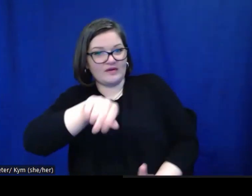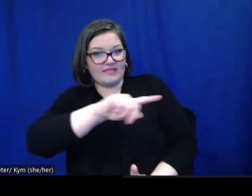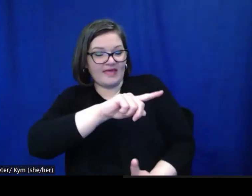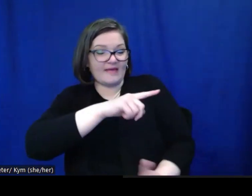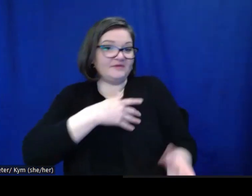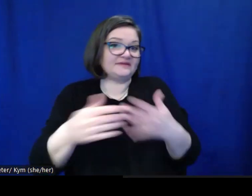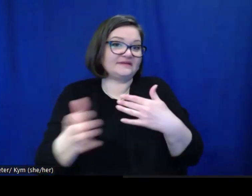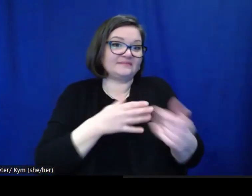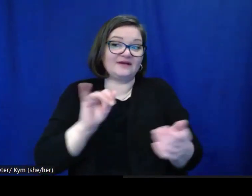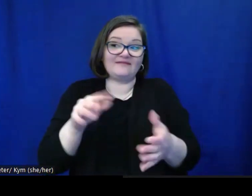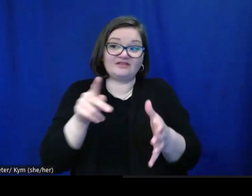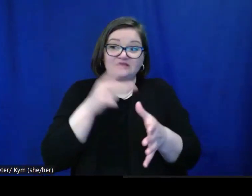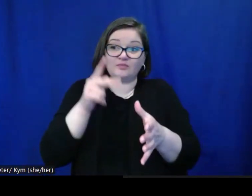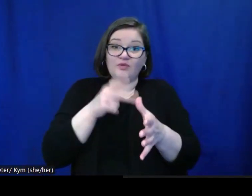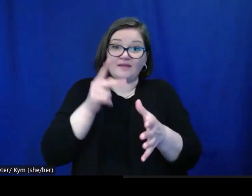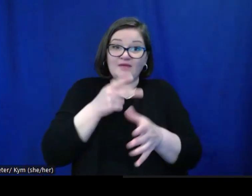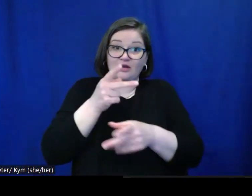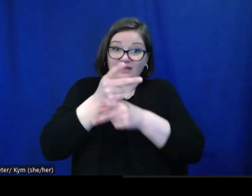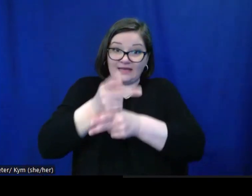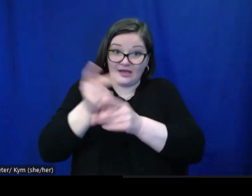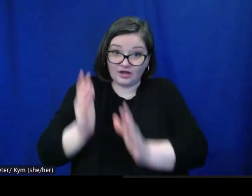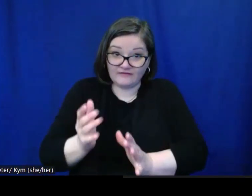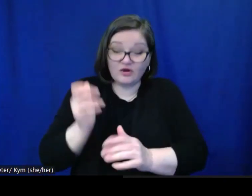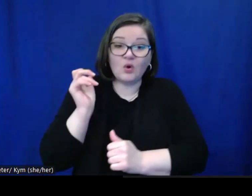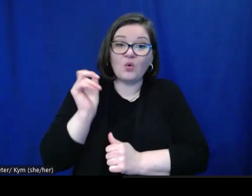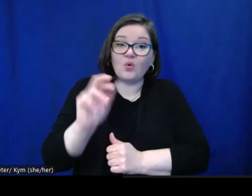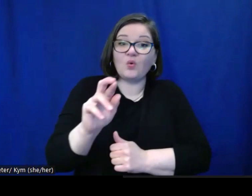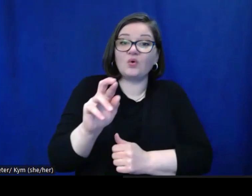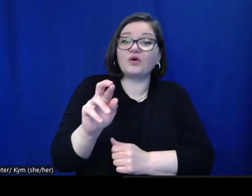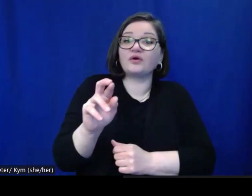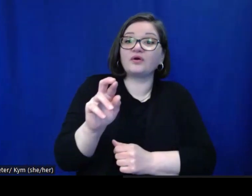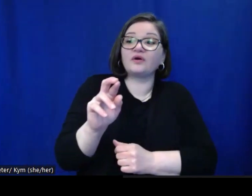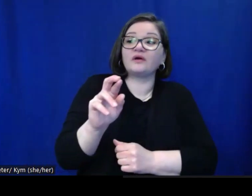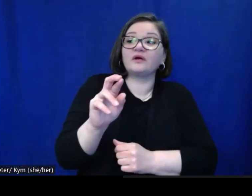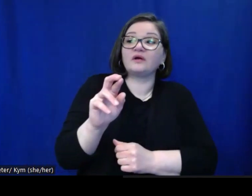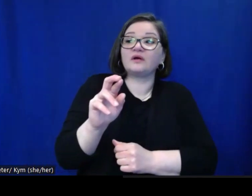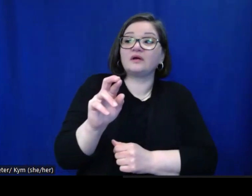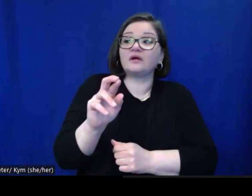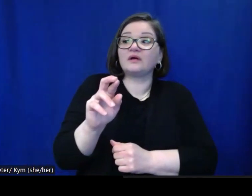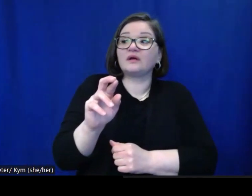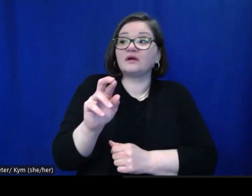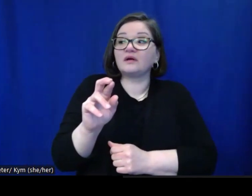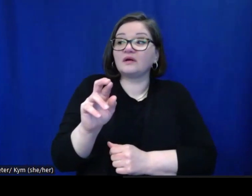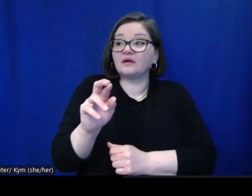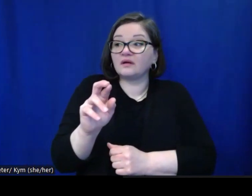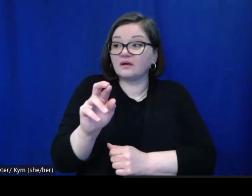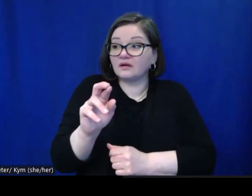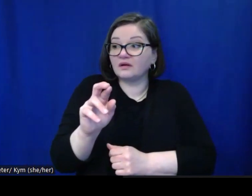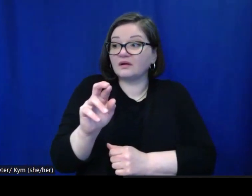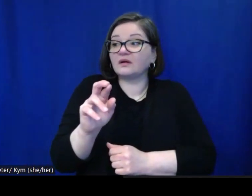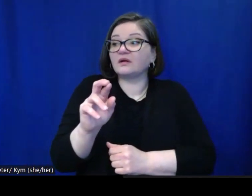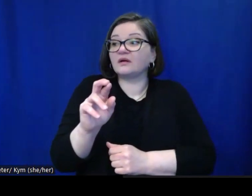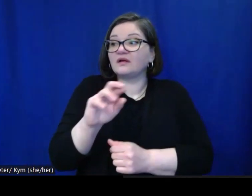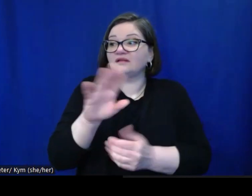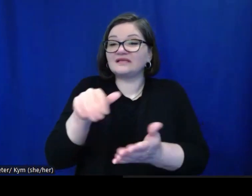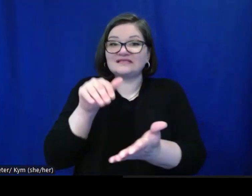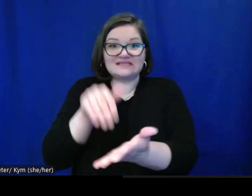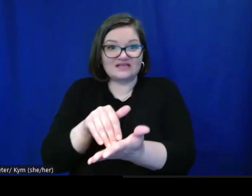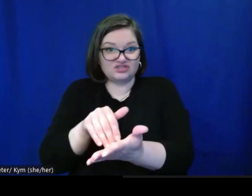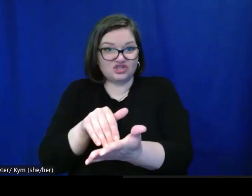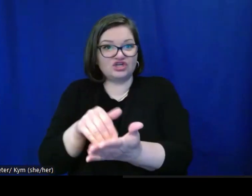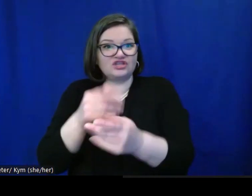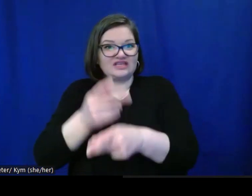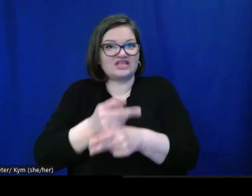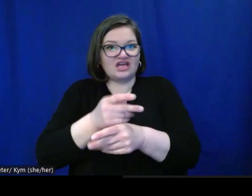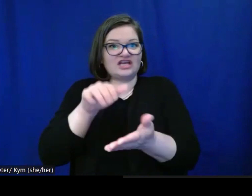is primary caregivers as well as our competent child care system. We need